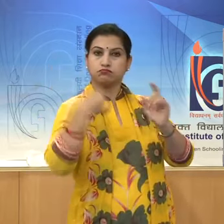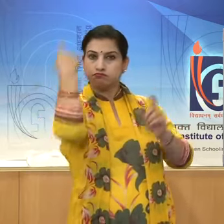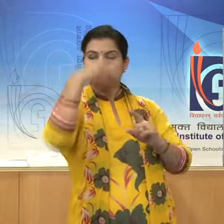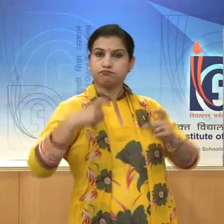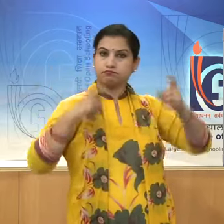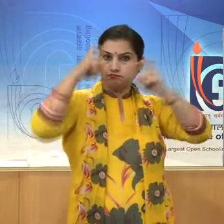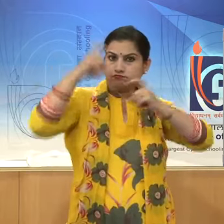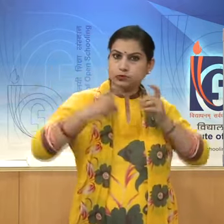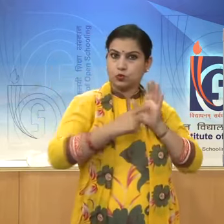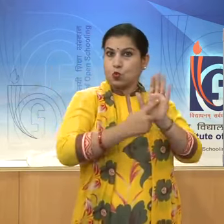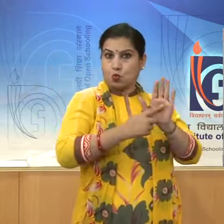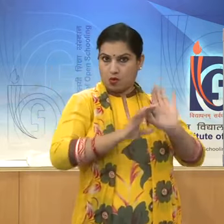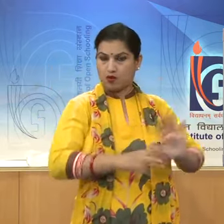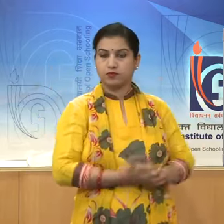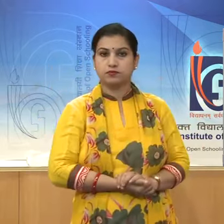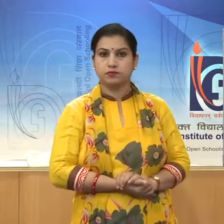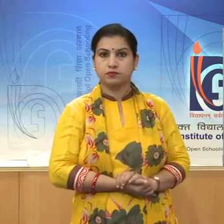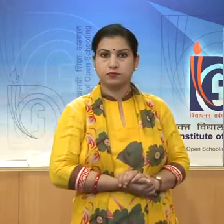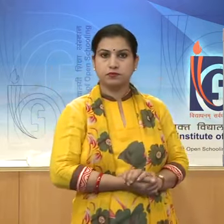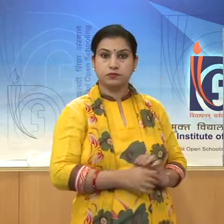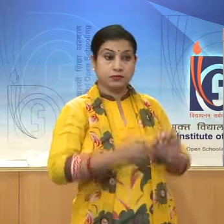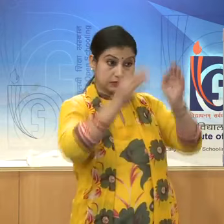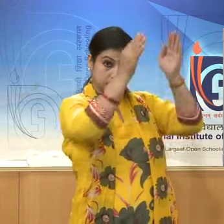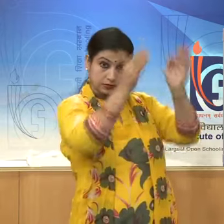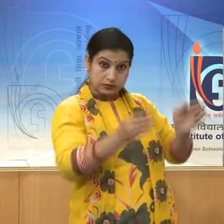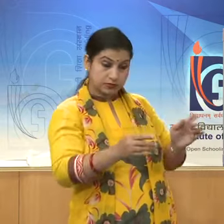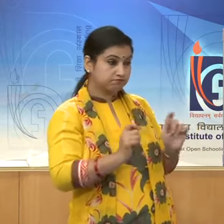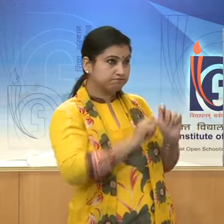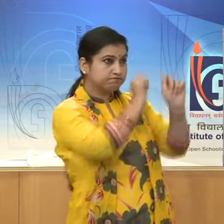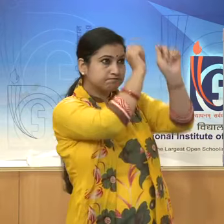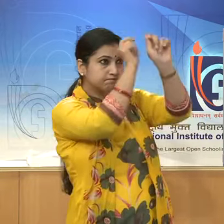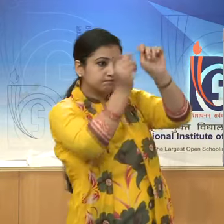expressions. The structure of this sculpture